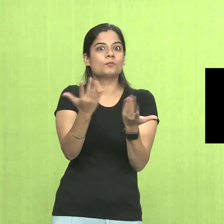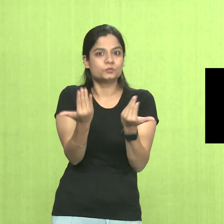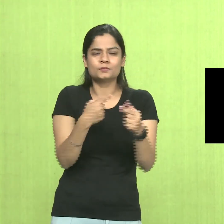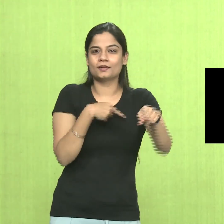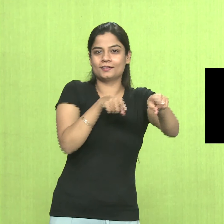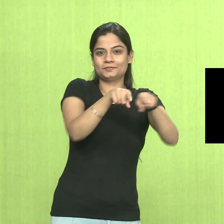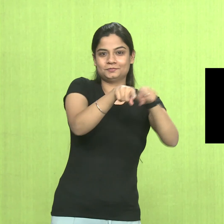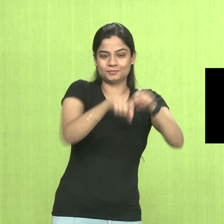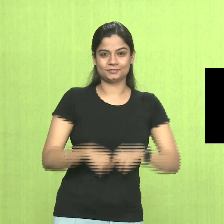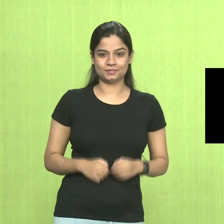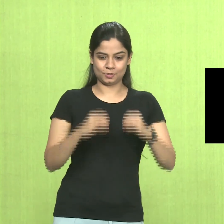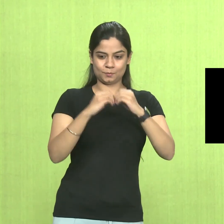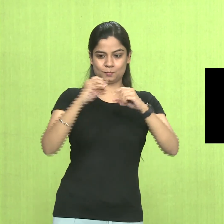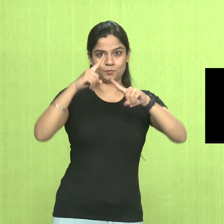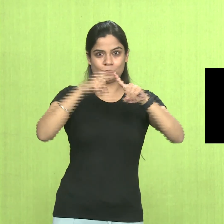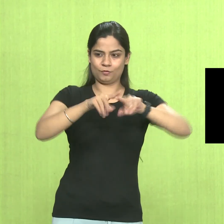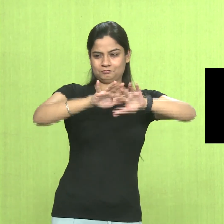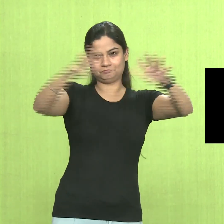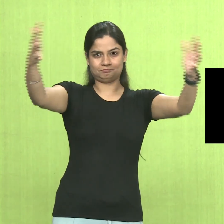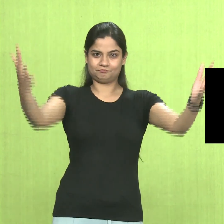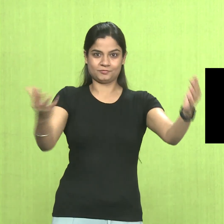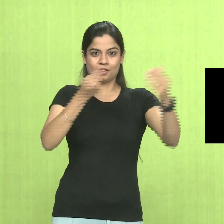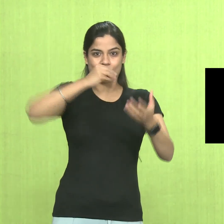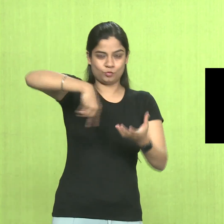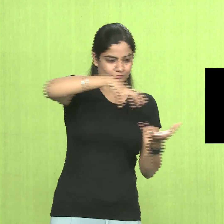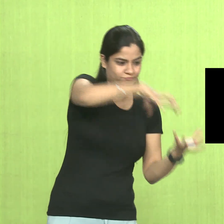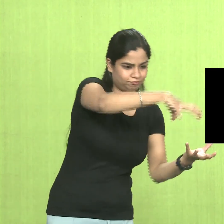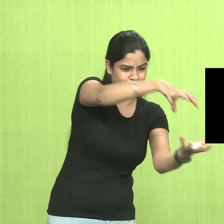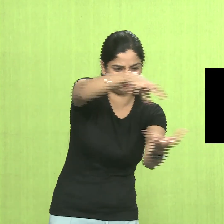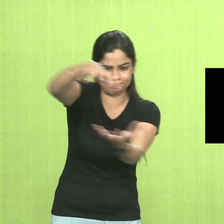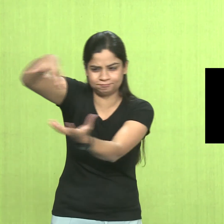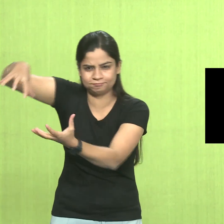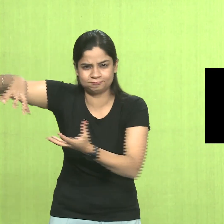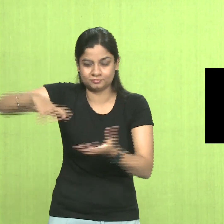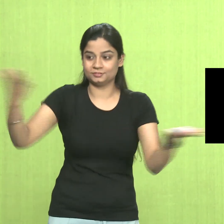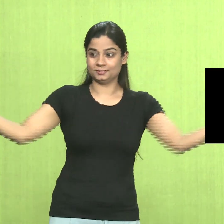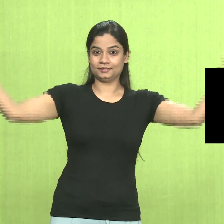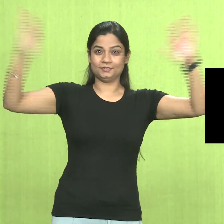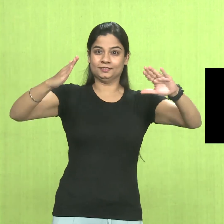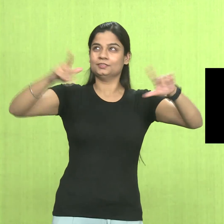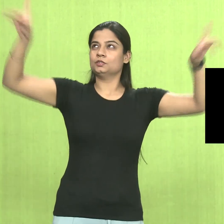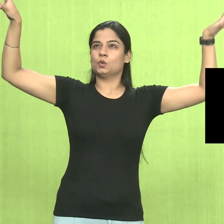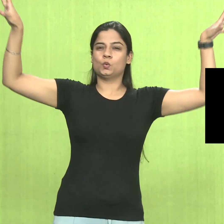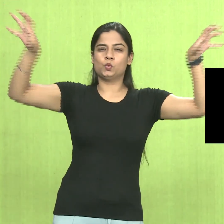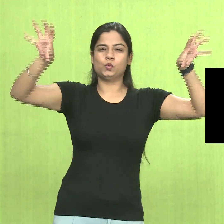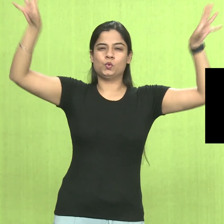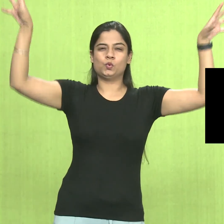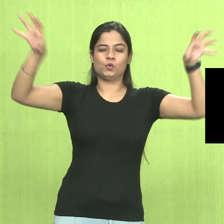panels, cooking can be done. A black box can be taken and food products can be put in, and with the power